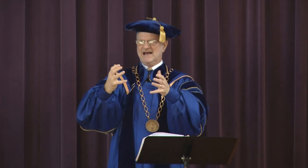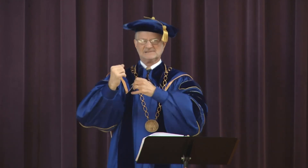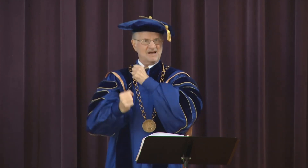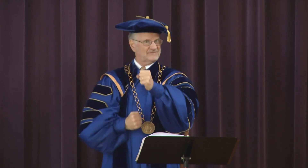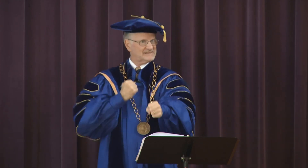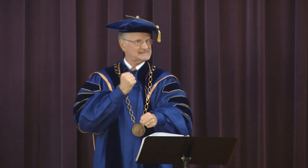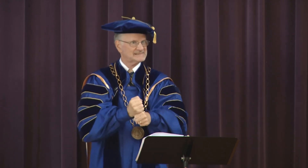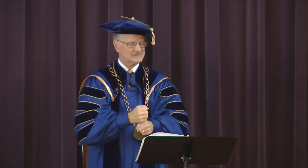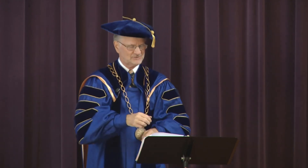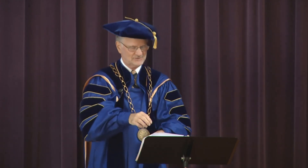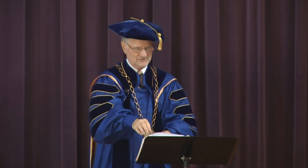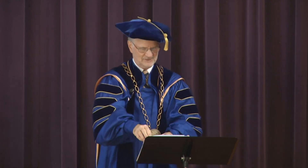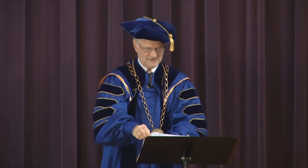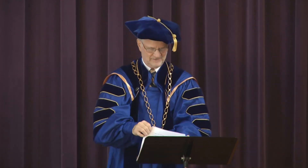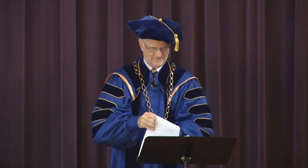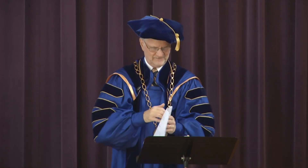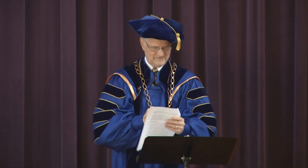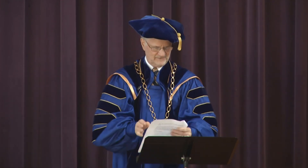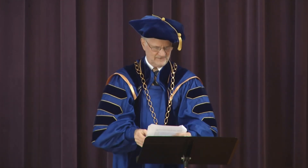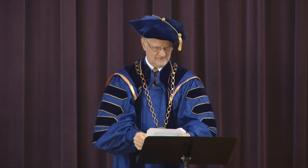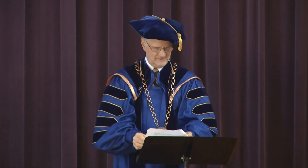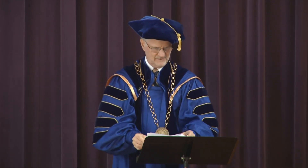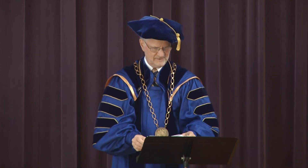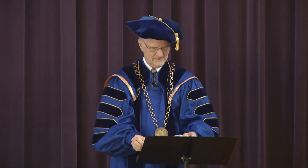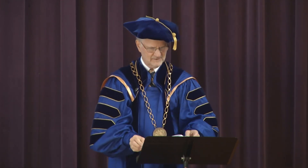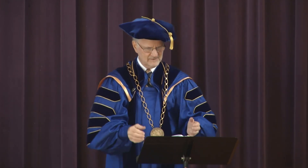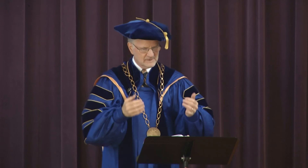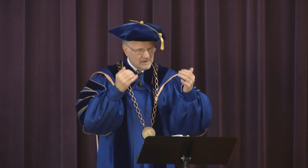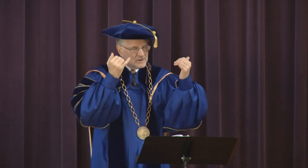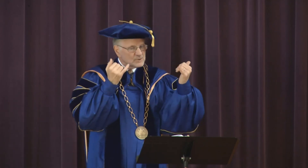so we can recognize you as our most honored class.